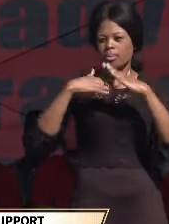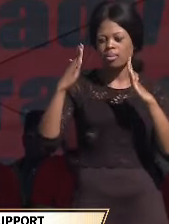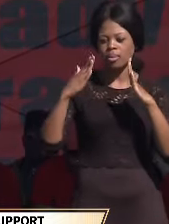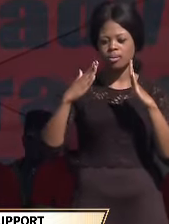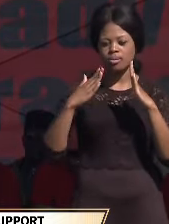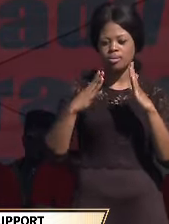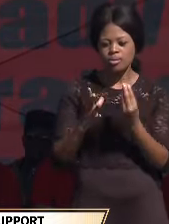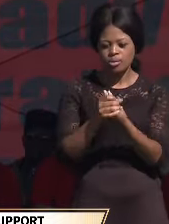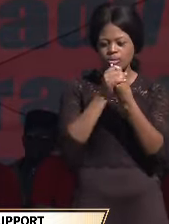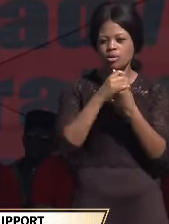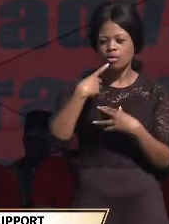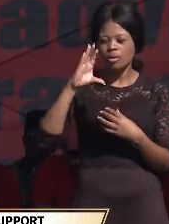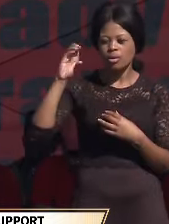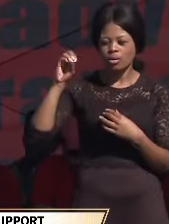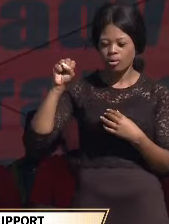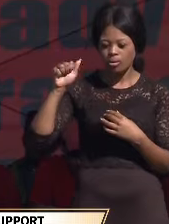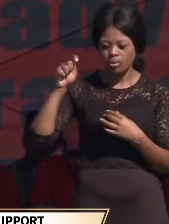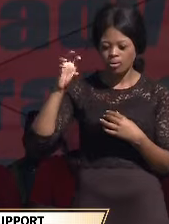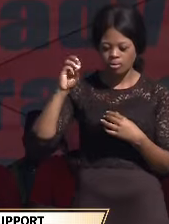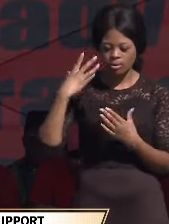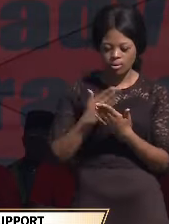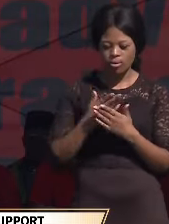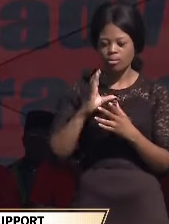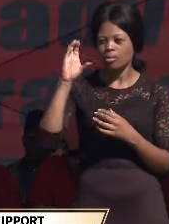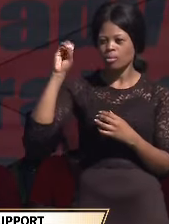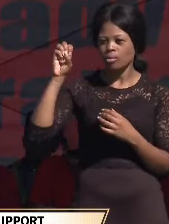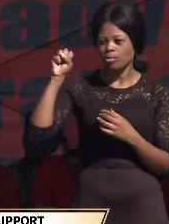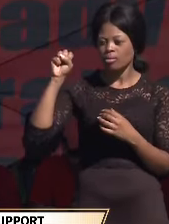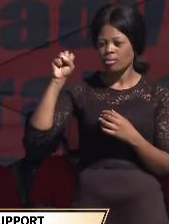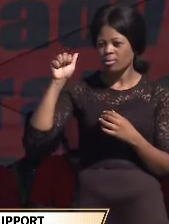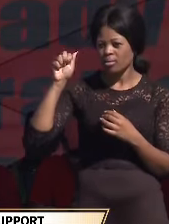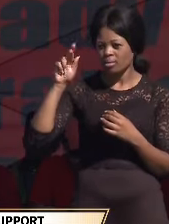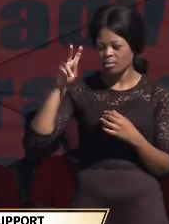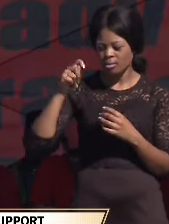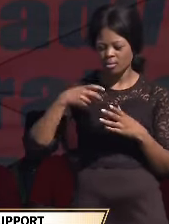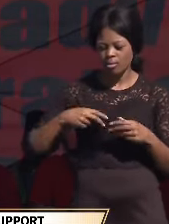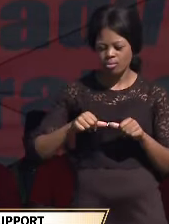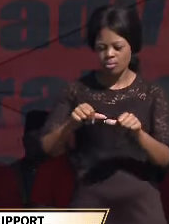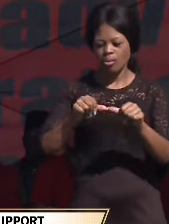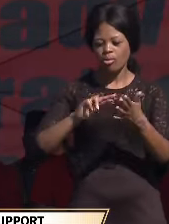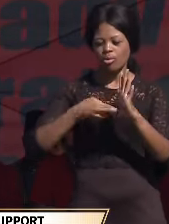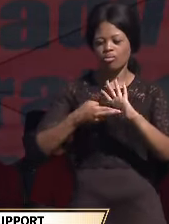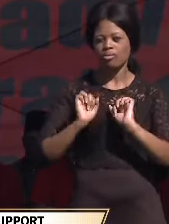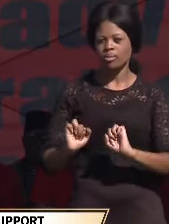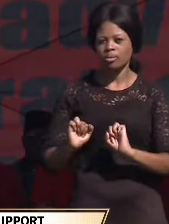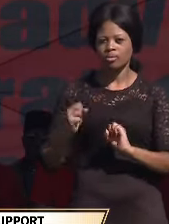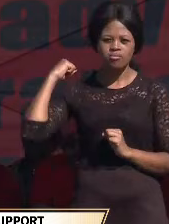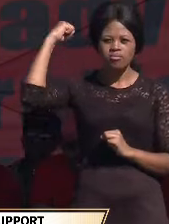of COSATU, so that COSATU continues to play its role. Amandla!